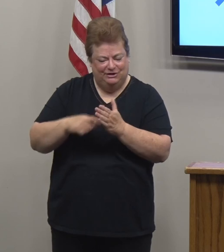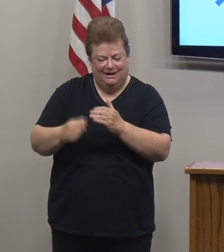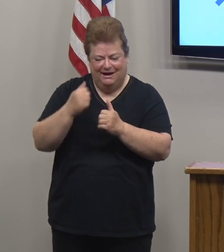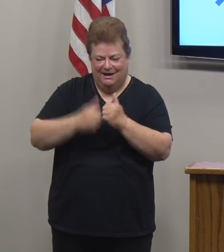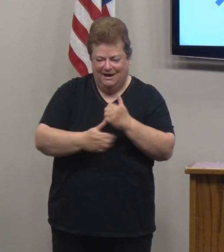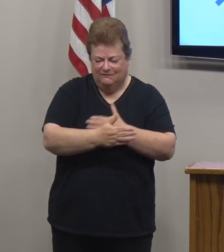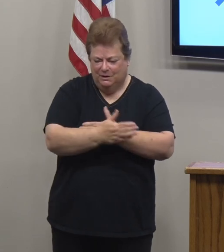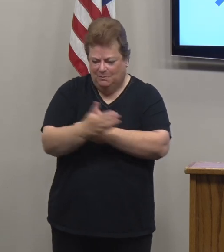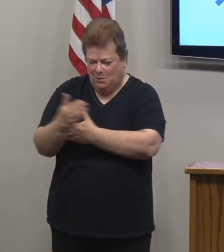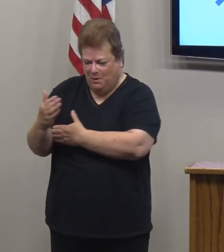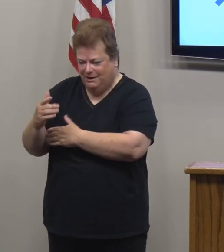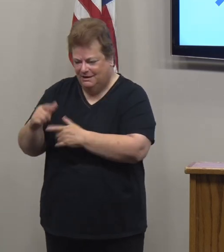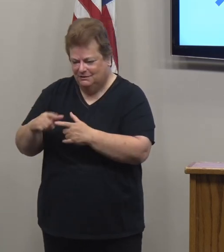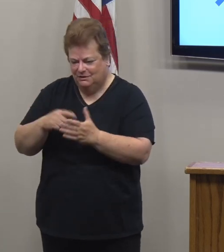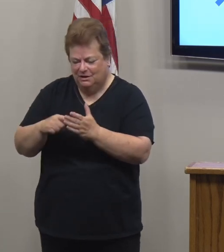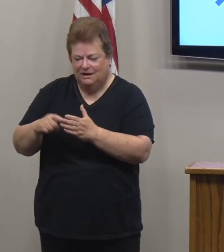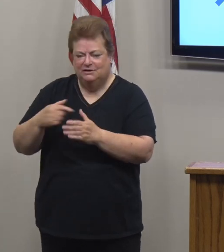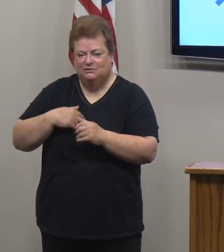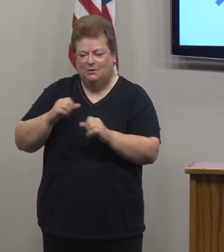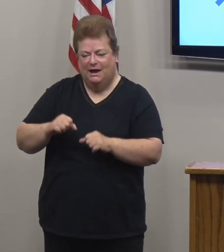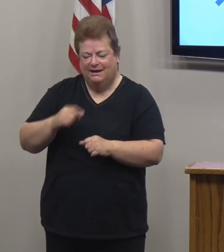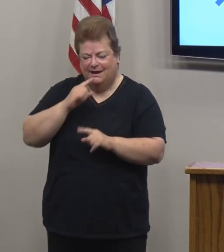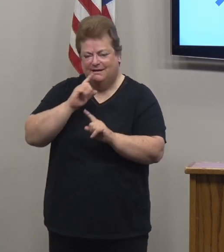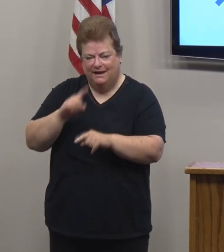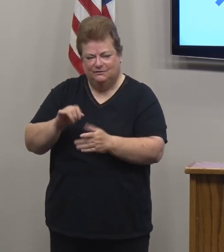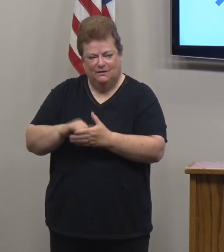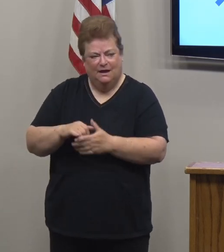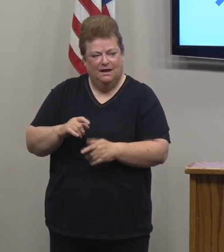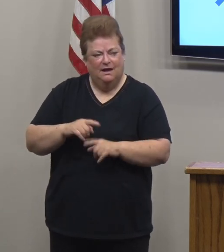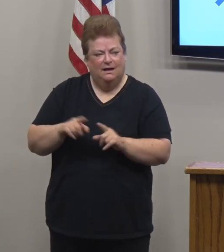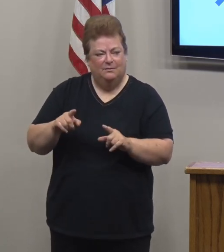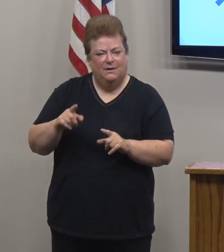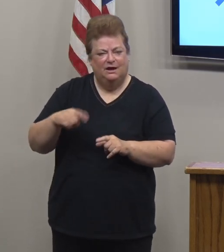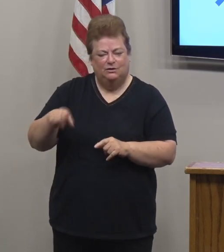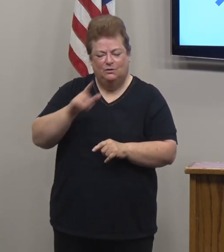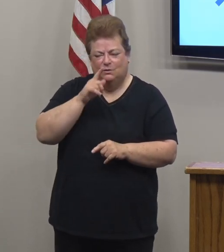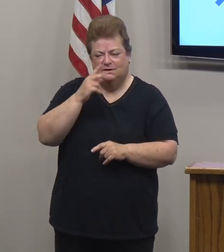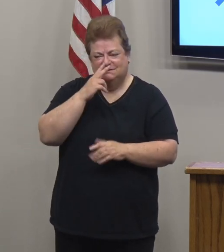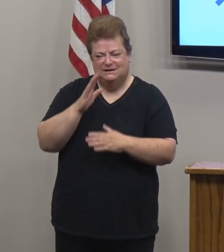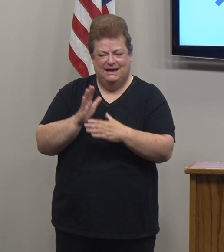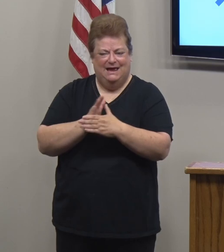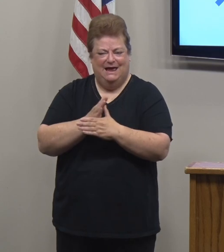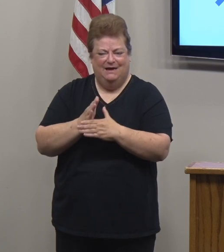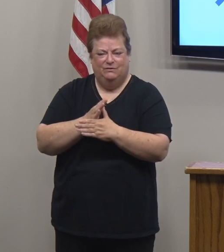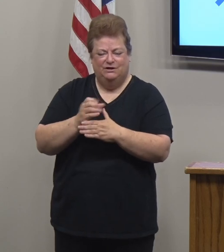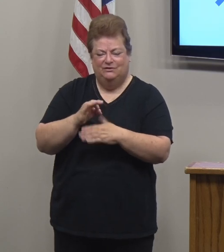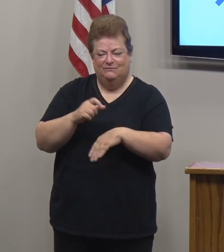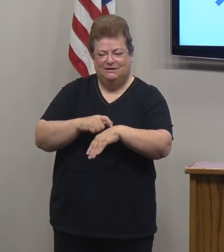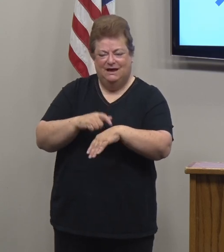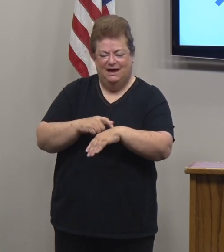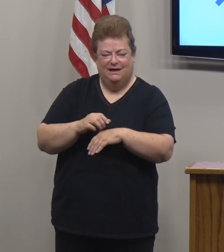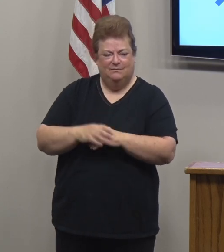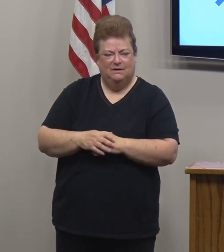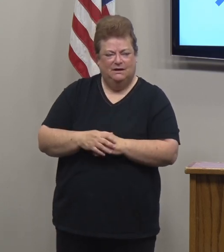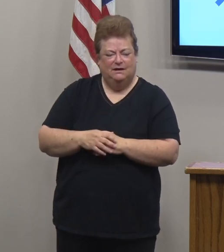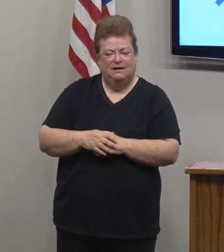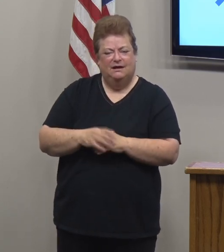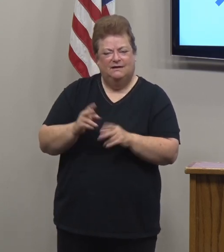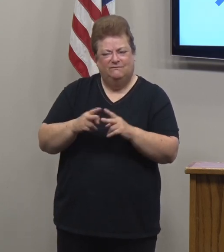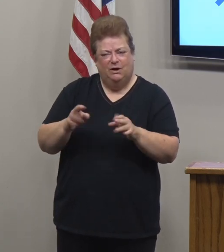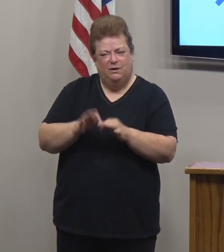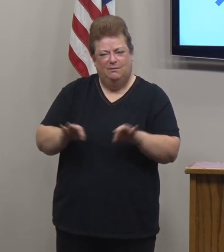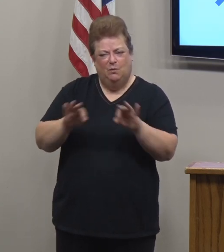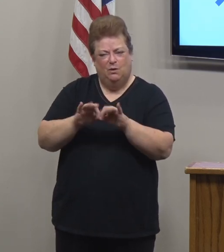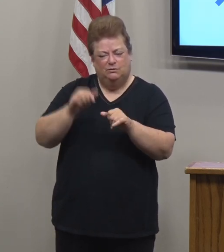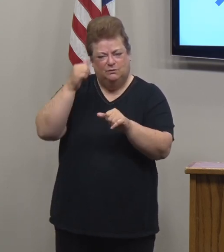different sites, so I can answer that. But then you'll see an average of the time there. I think it's really important to